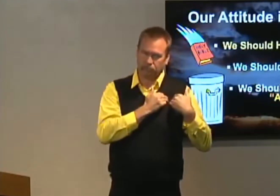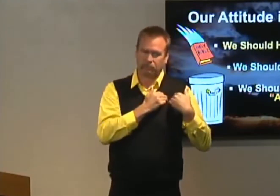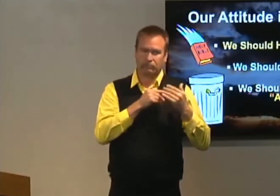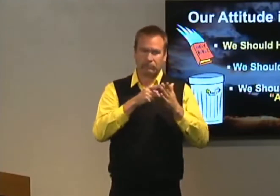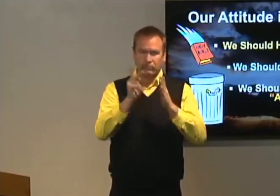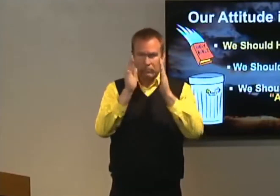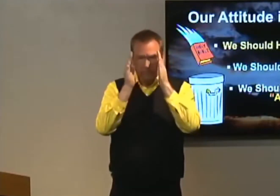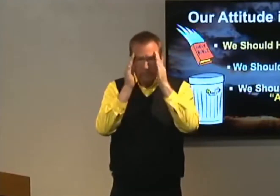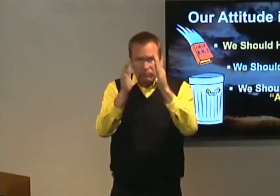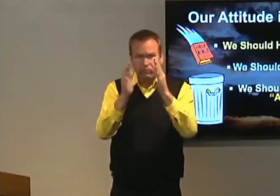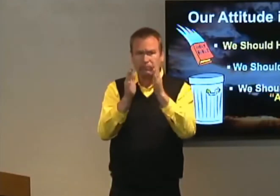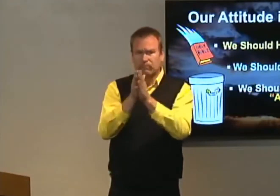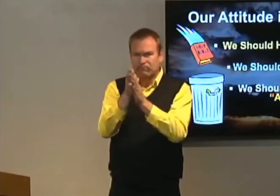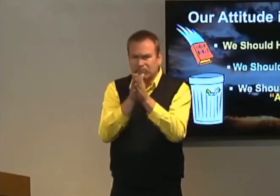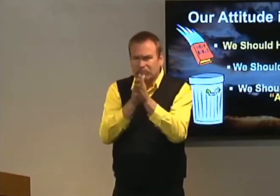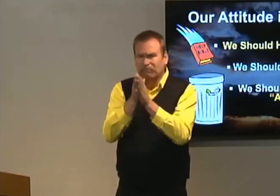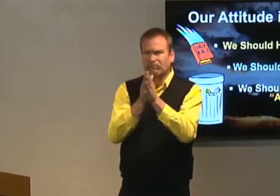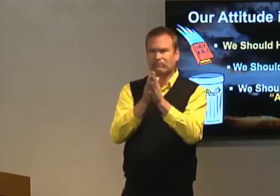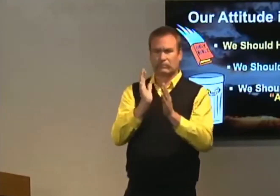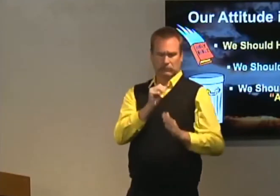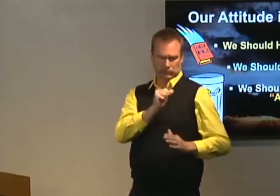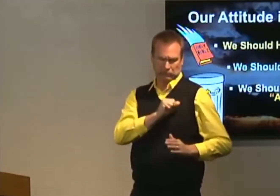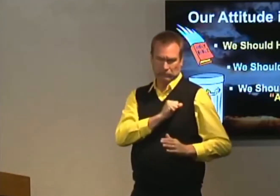accountability, you know, to be looking ahead,